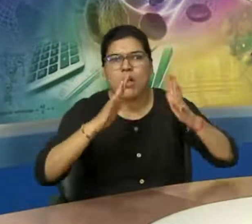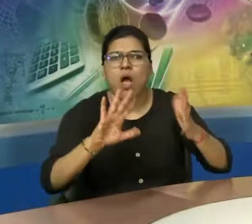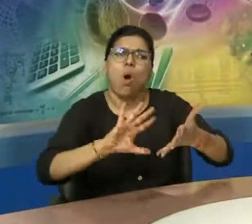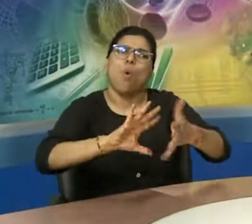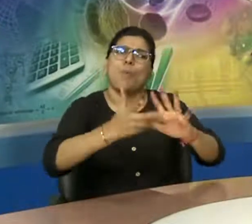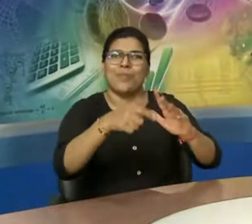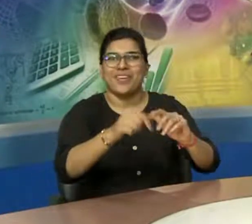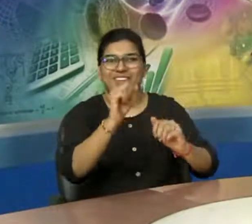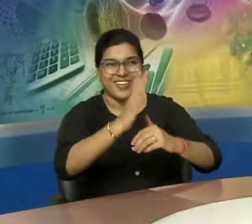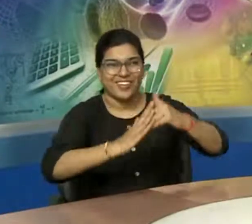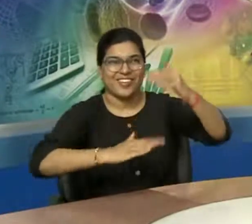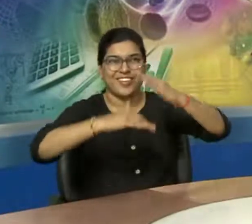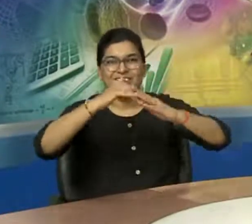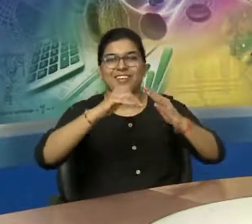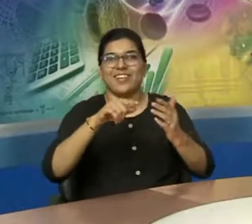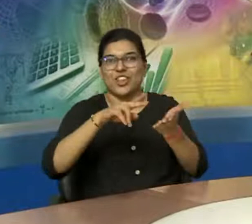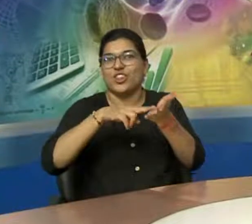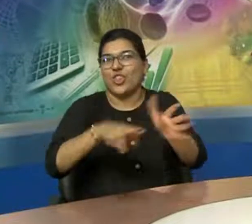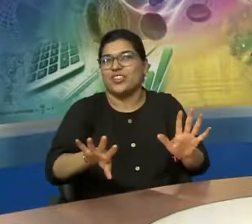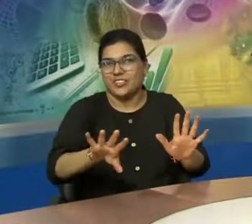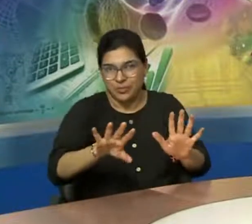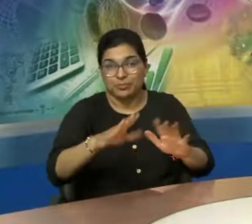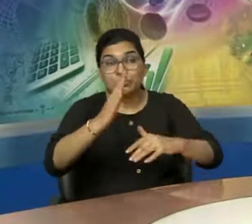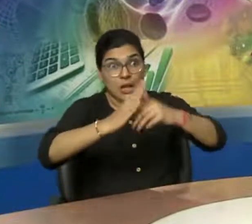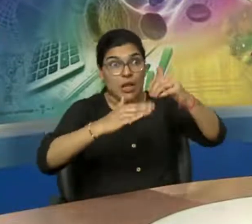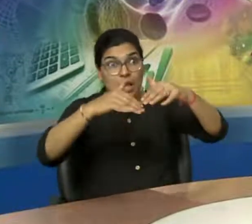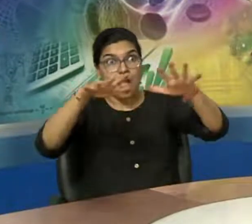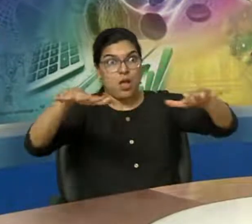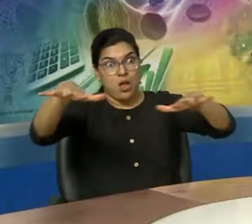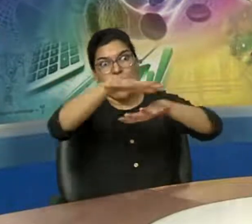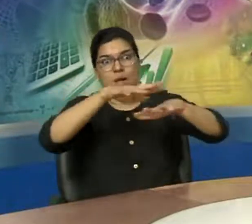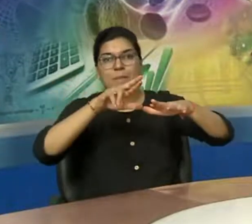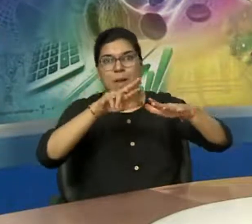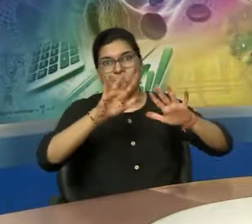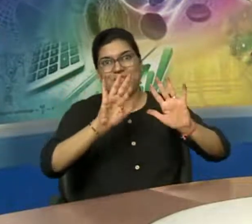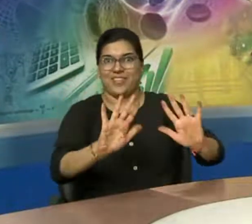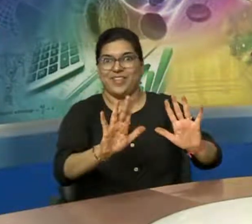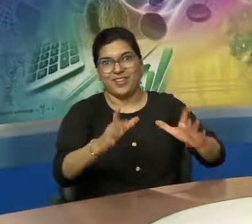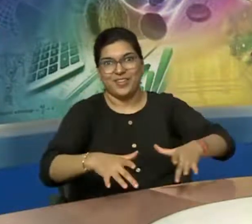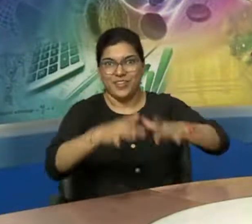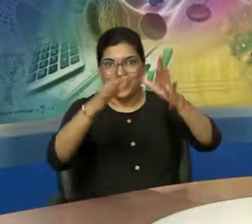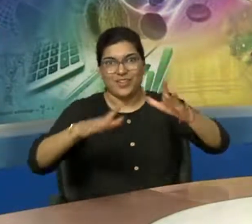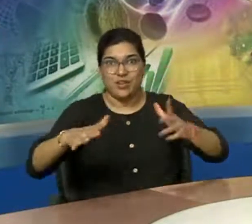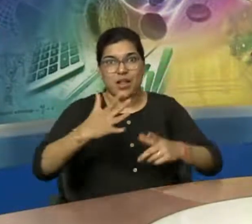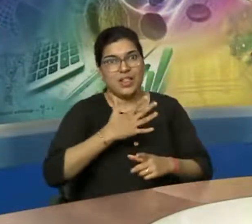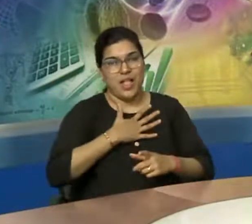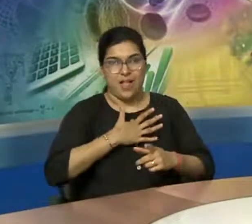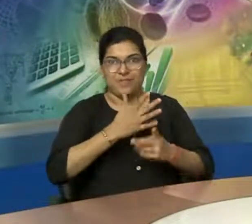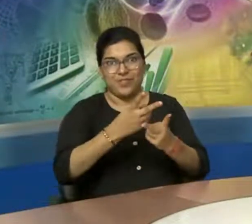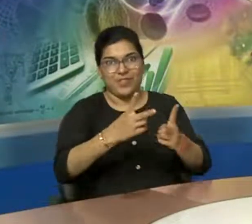an organism that allows it to survive in a particular environment.